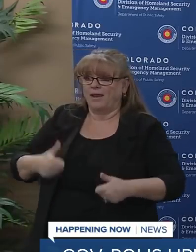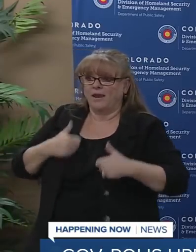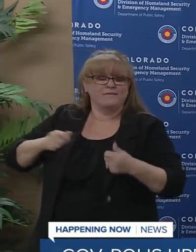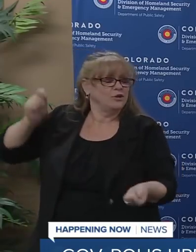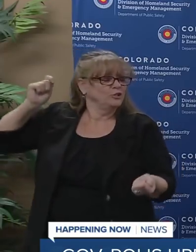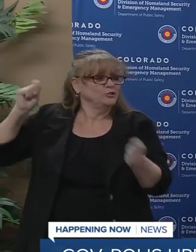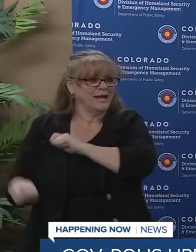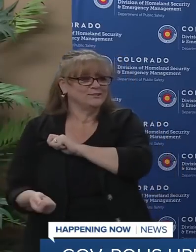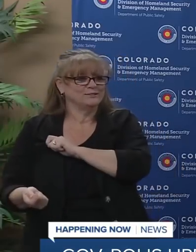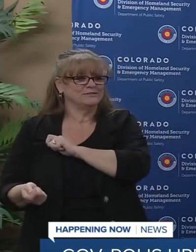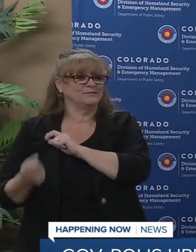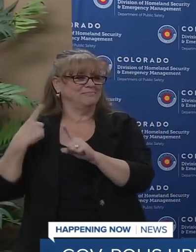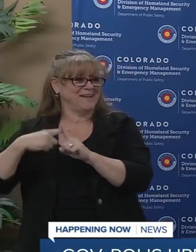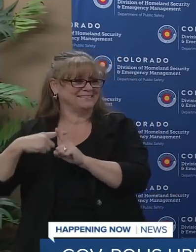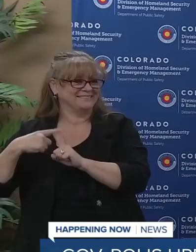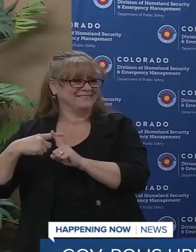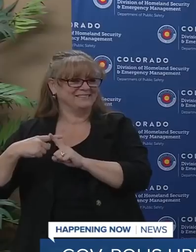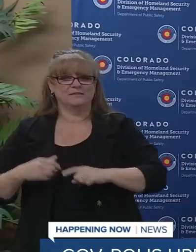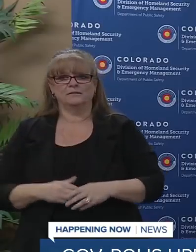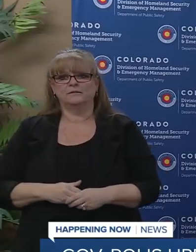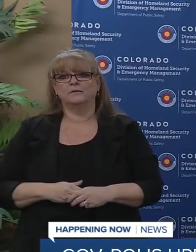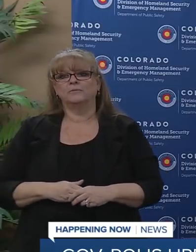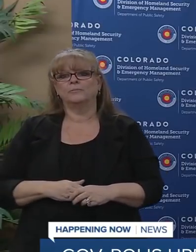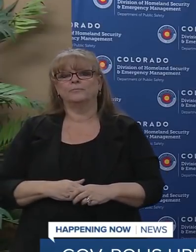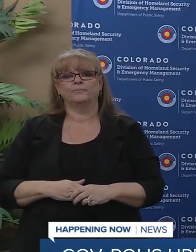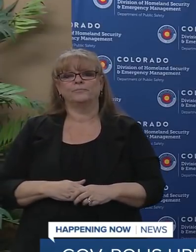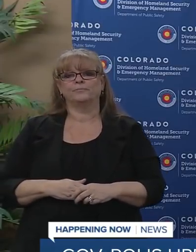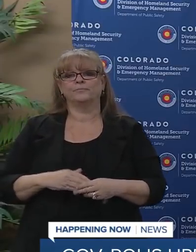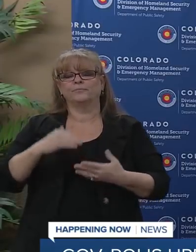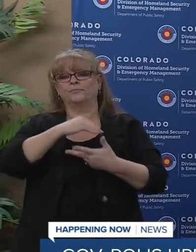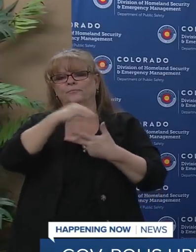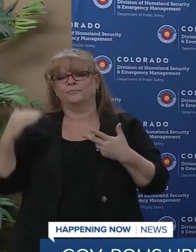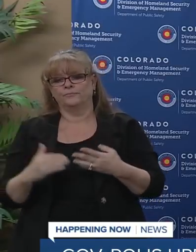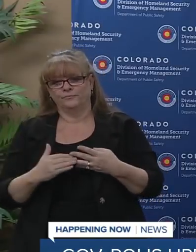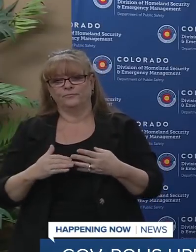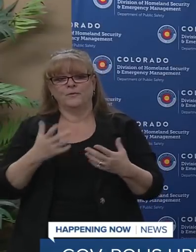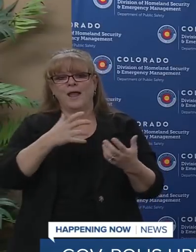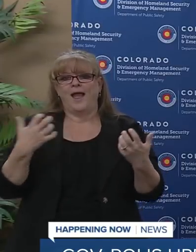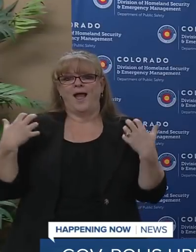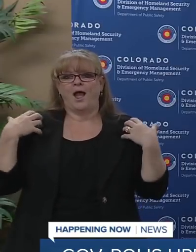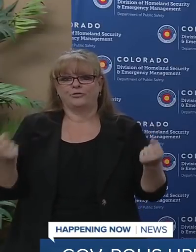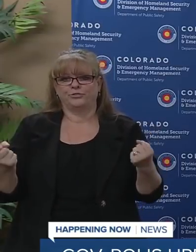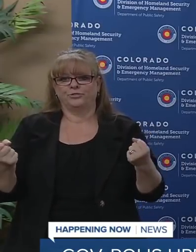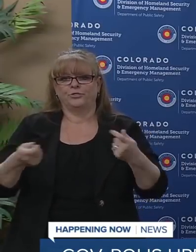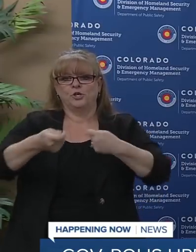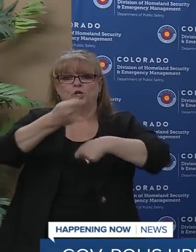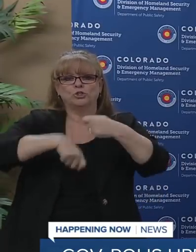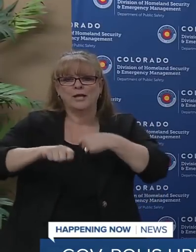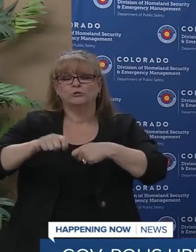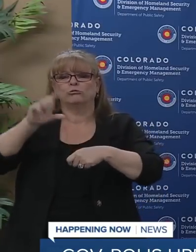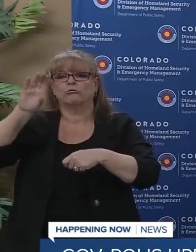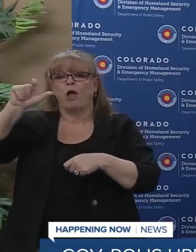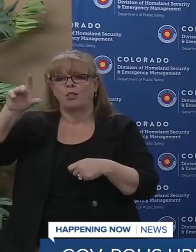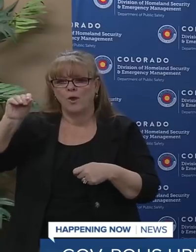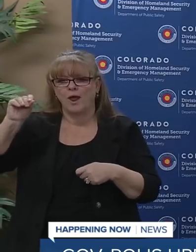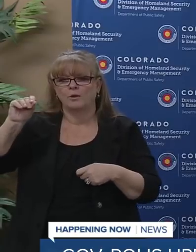enrollment period for the Health State, the Health's Exchange for Colorado, Connect for Health Colorado, until April 30th.